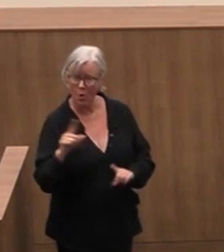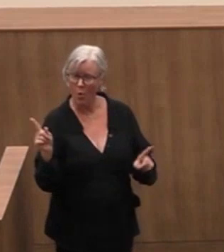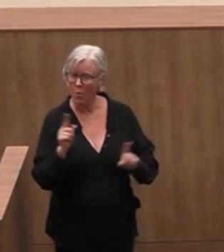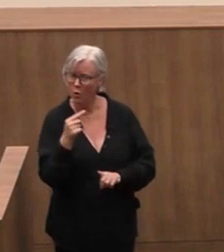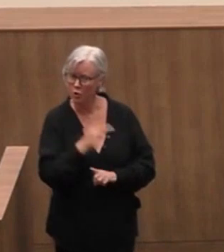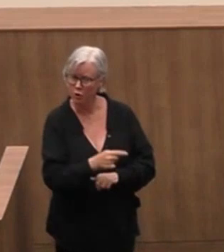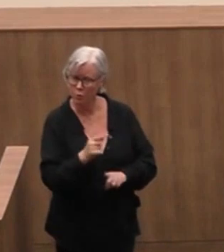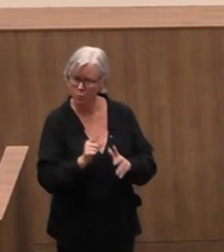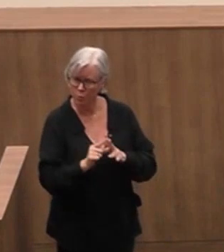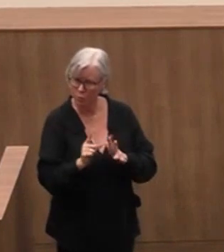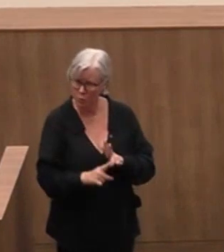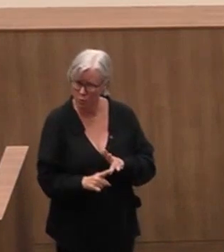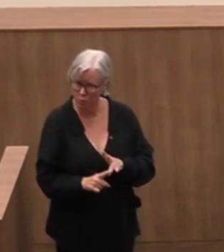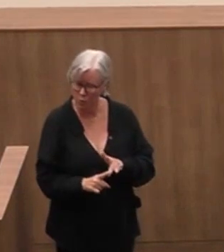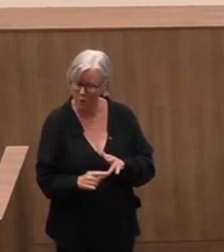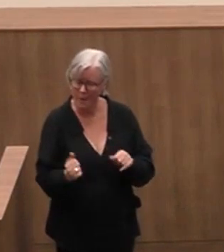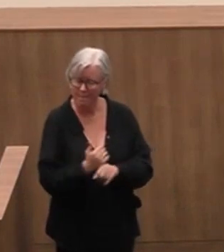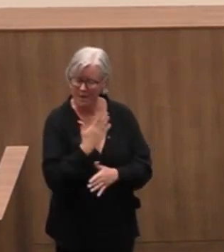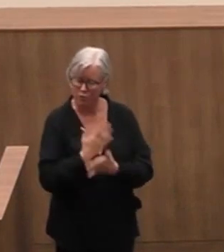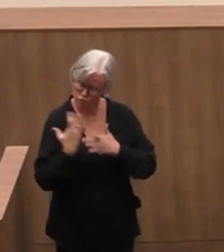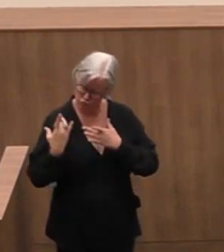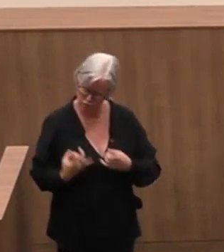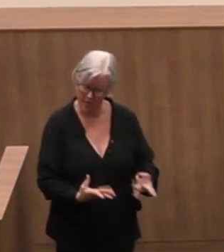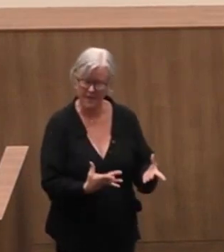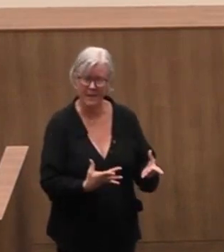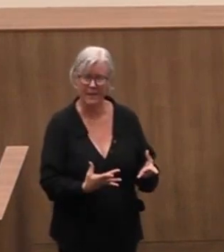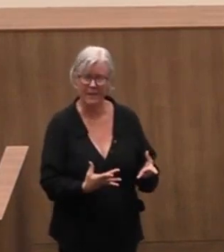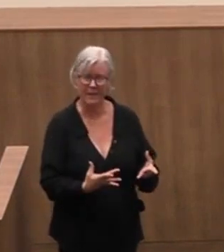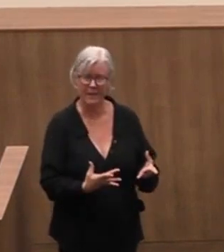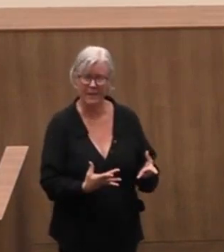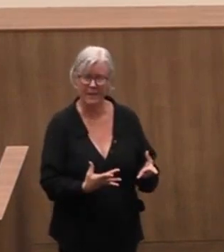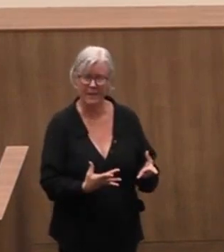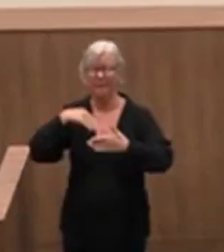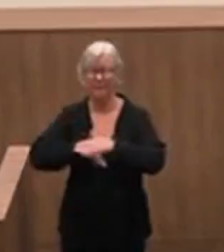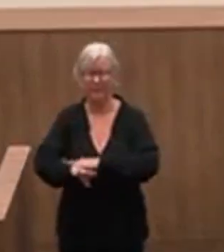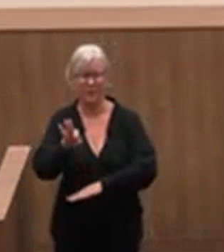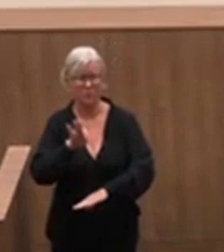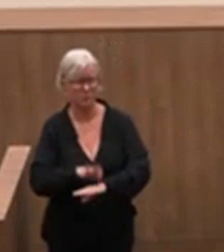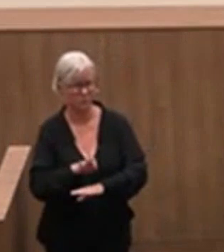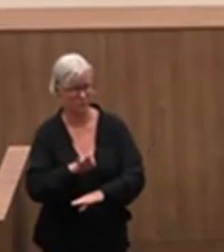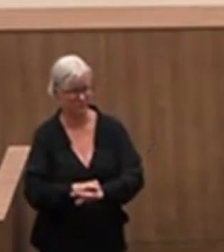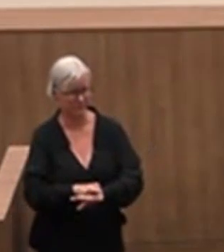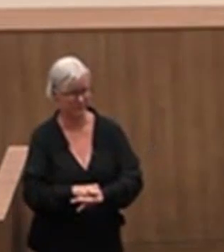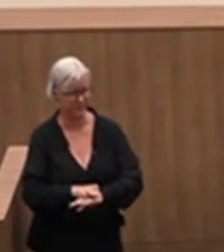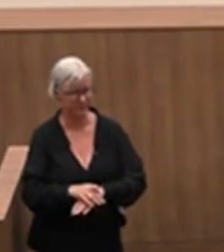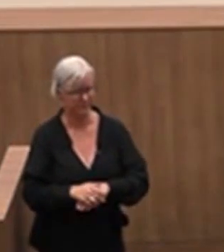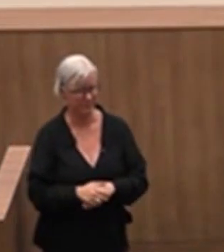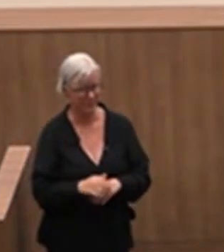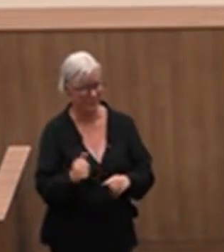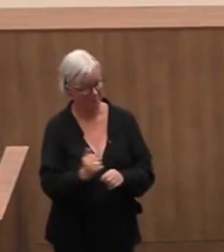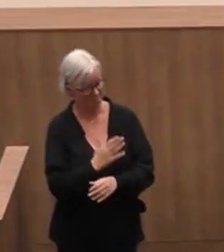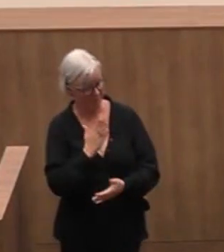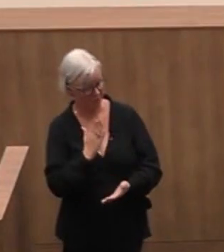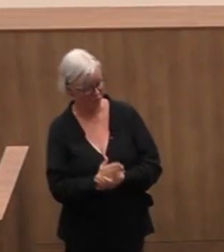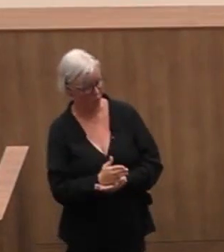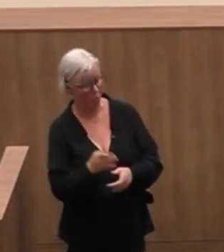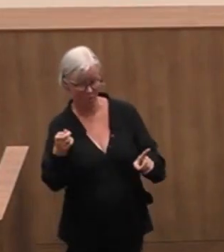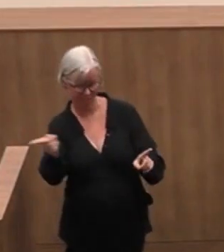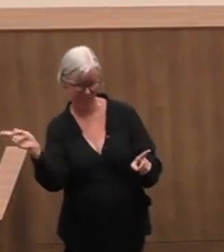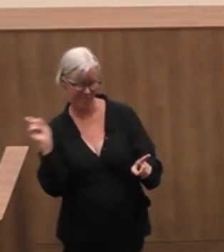done to be ready or for when you go to hospital to make sure that you're listened